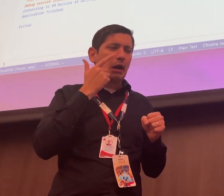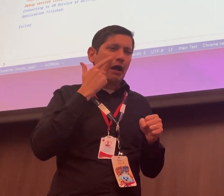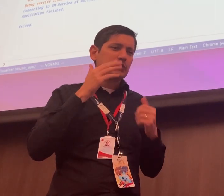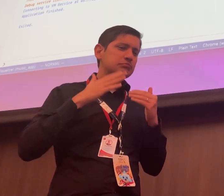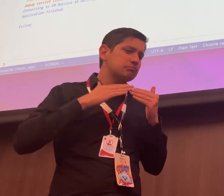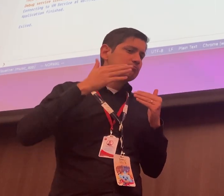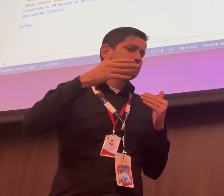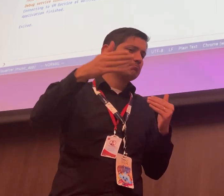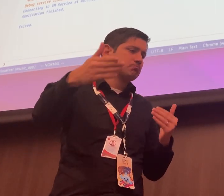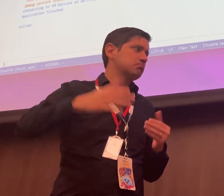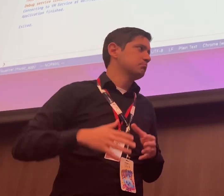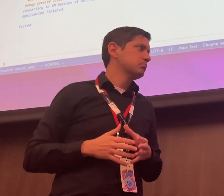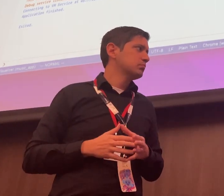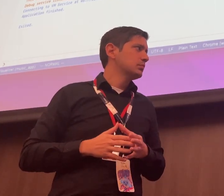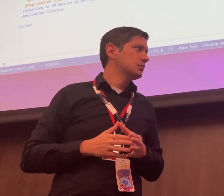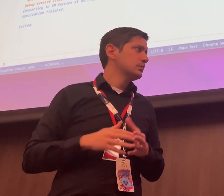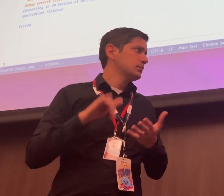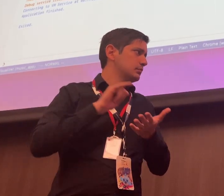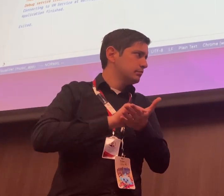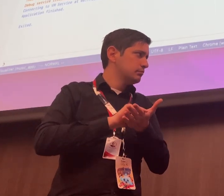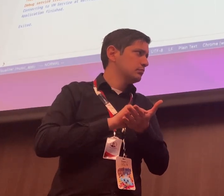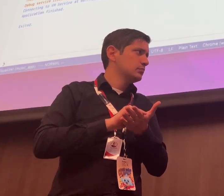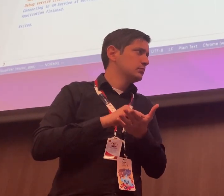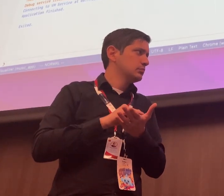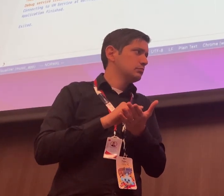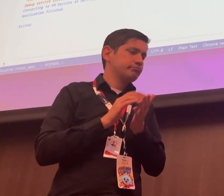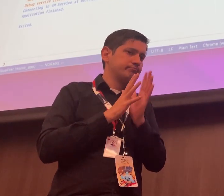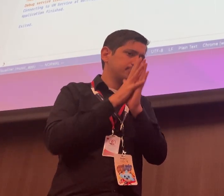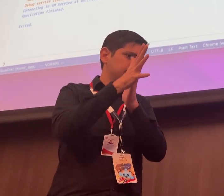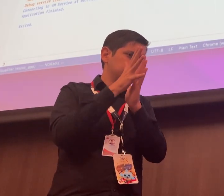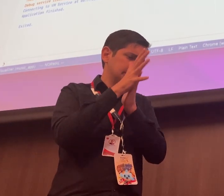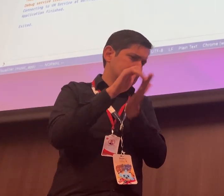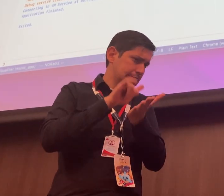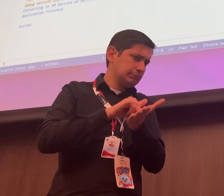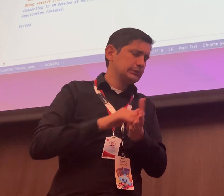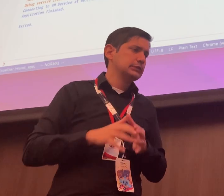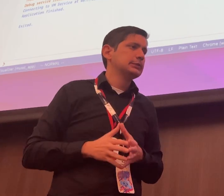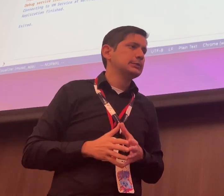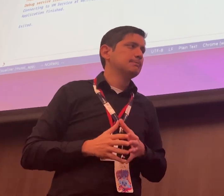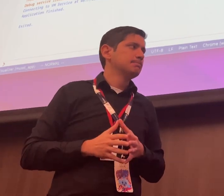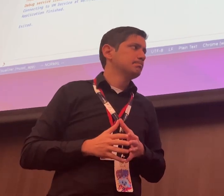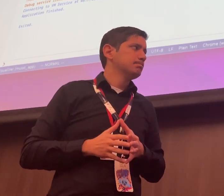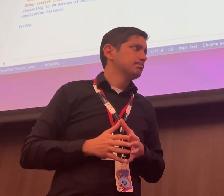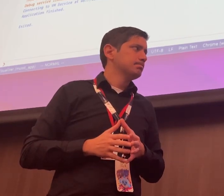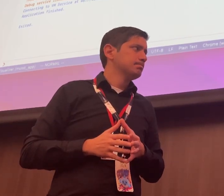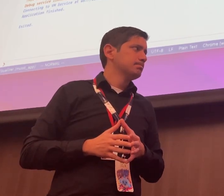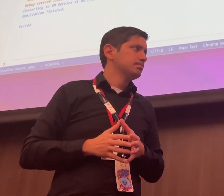want to, and ship it to the web. That's totally doable. But